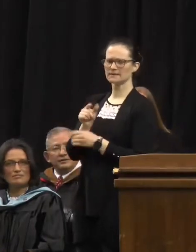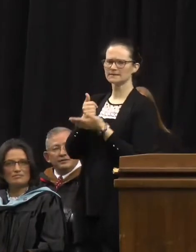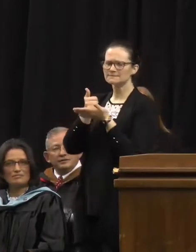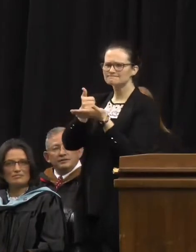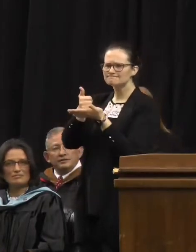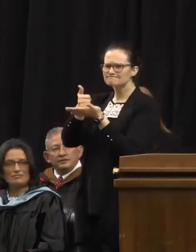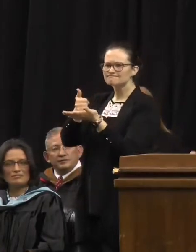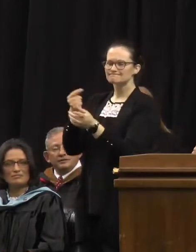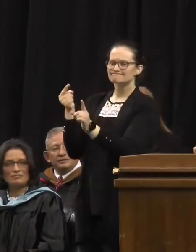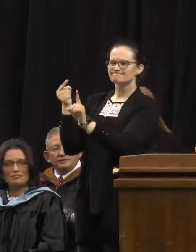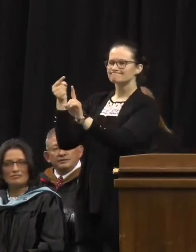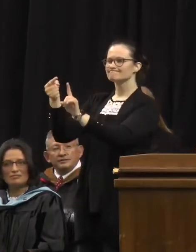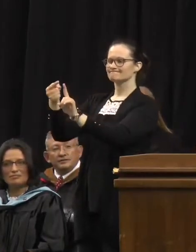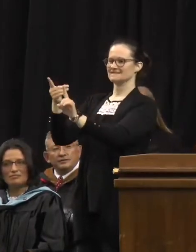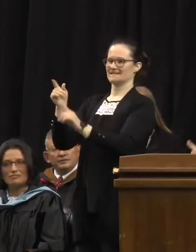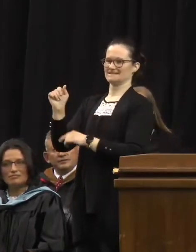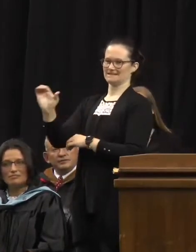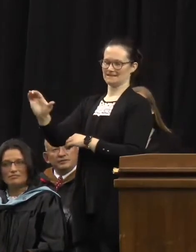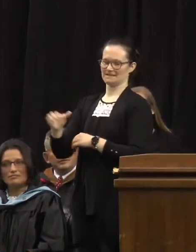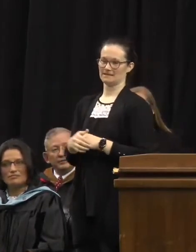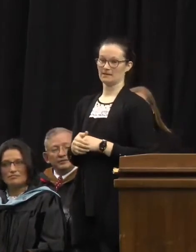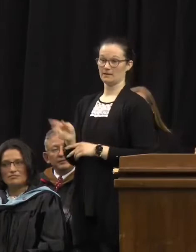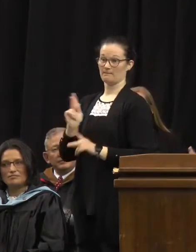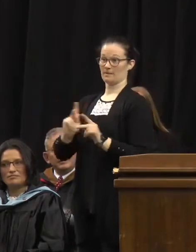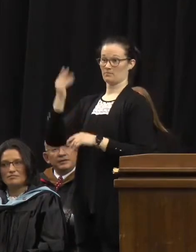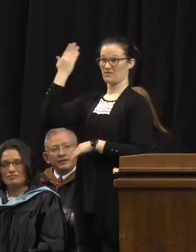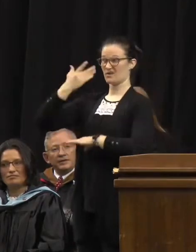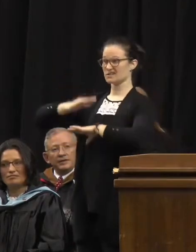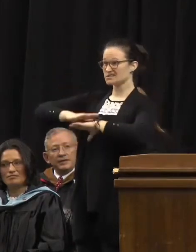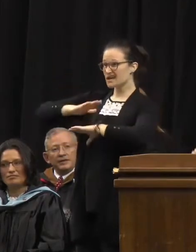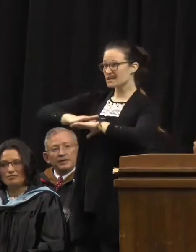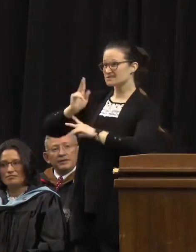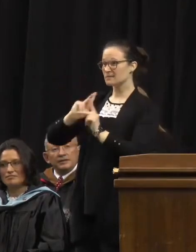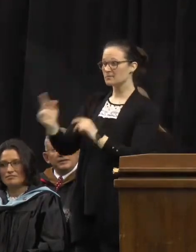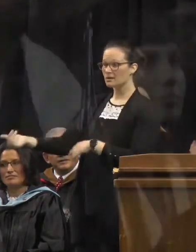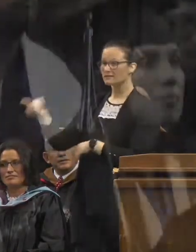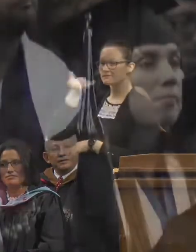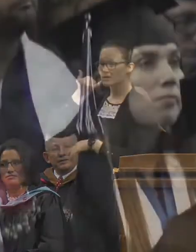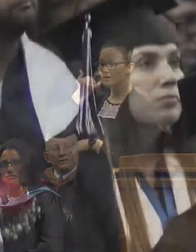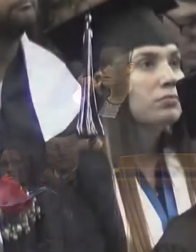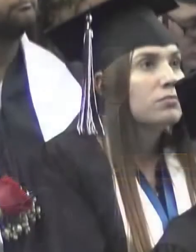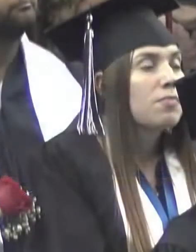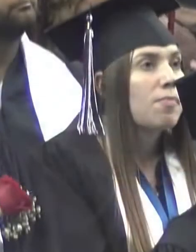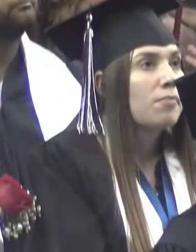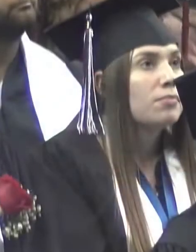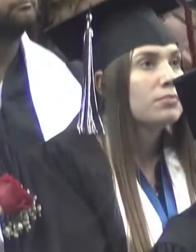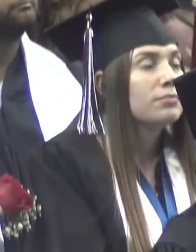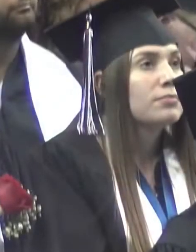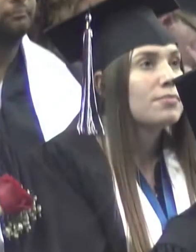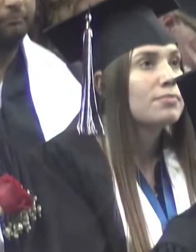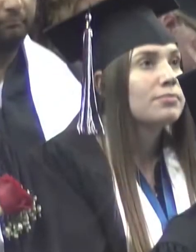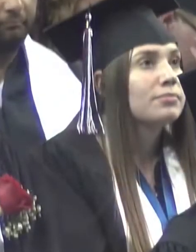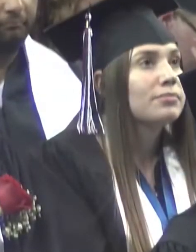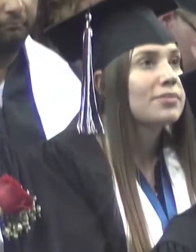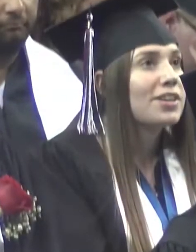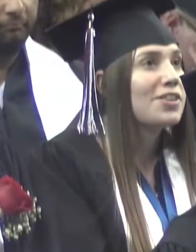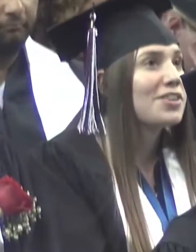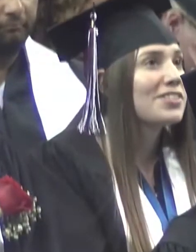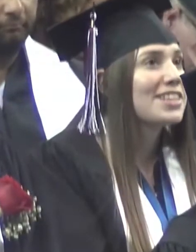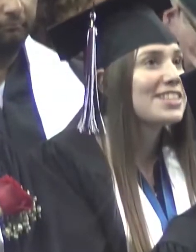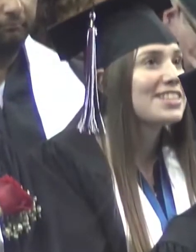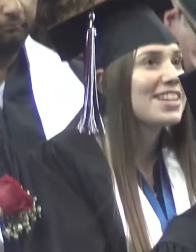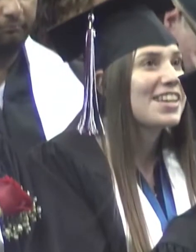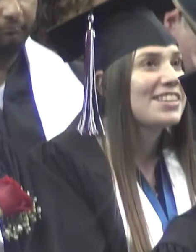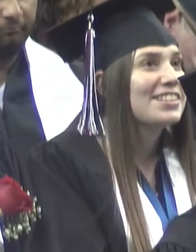through DACC. People at front desks, people on the phone, people in Zoom help sessions, in the classroom, in